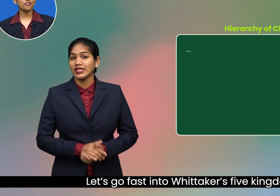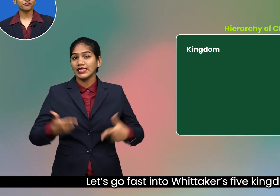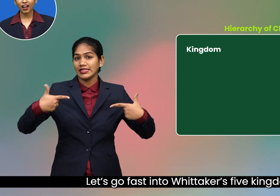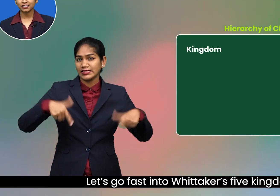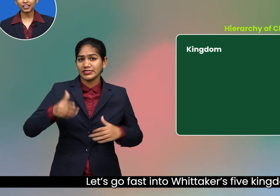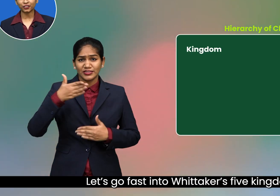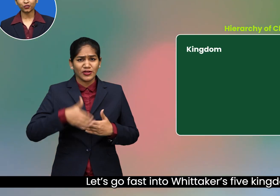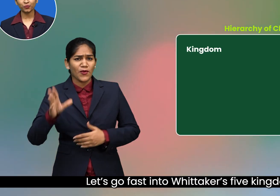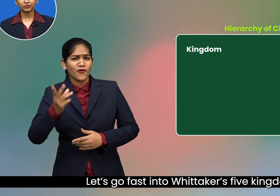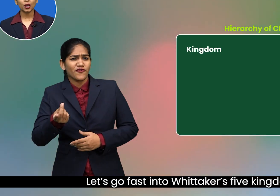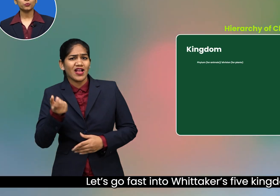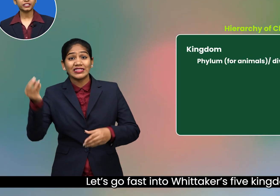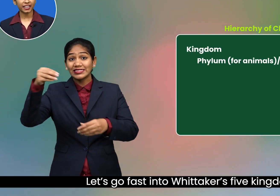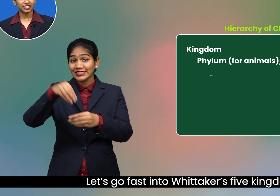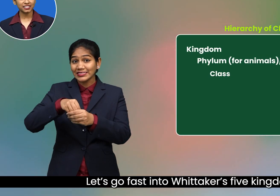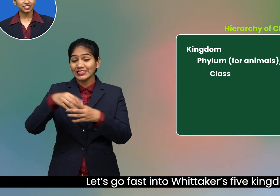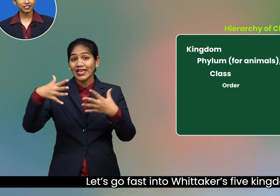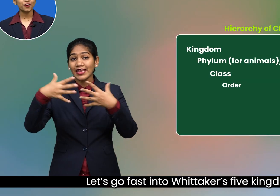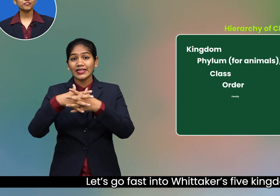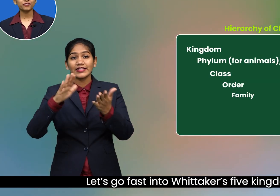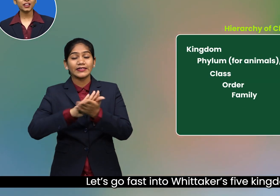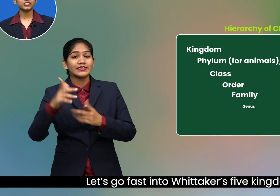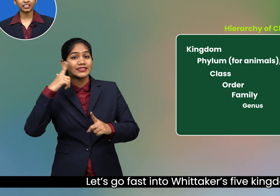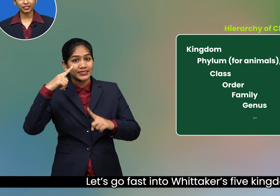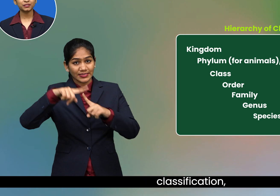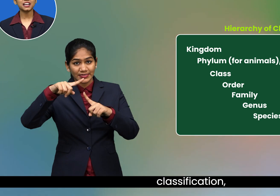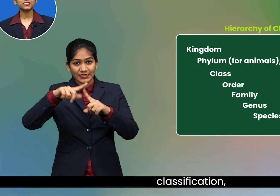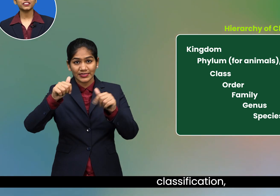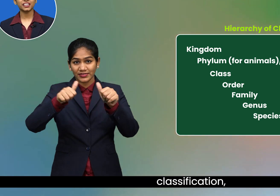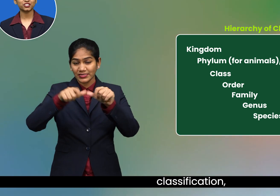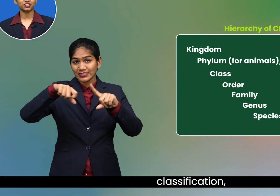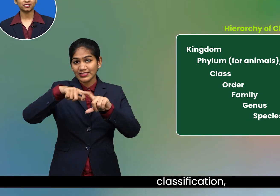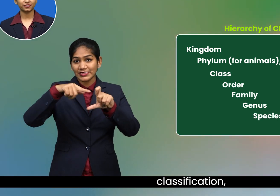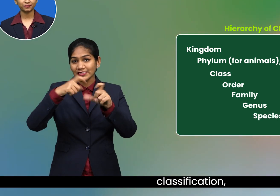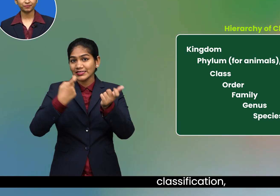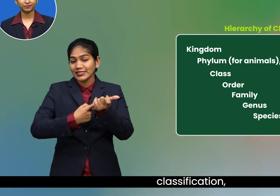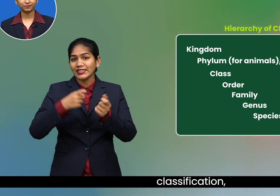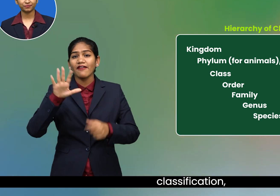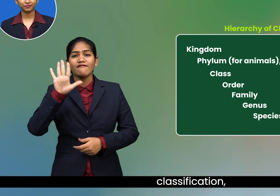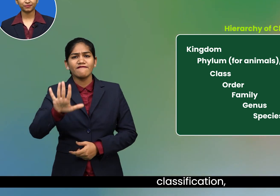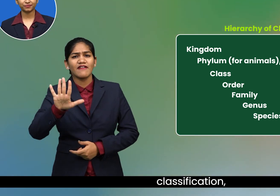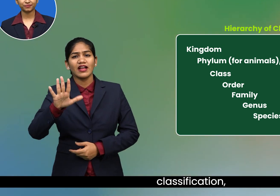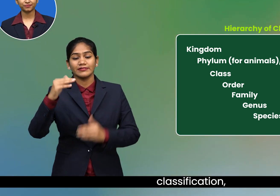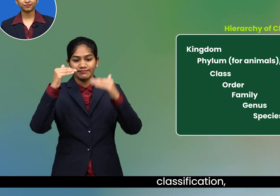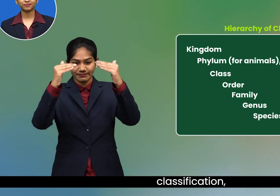Let's go fast into Whittaker's 5-kingdom classification,